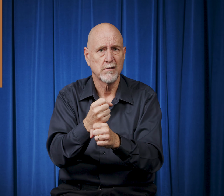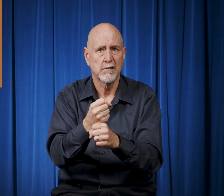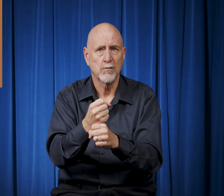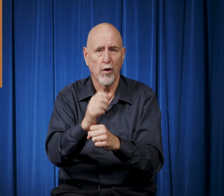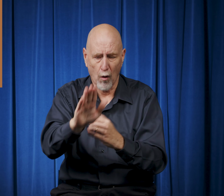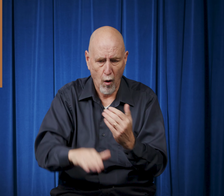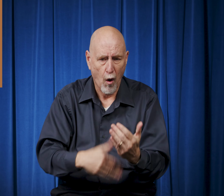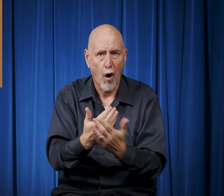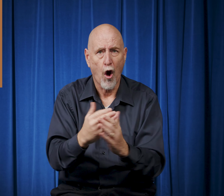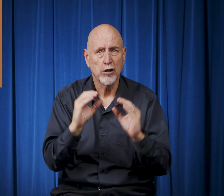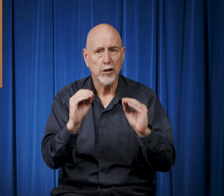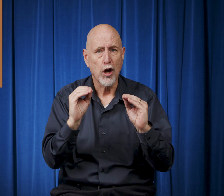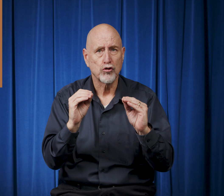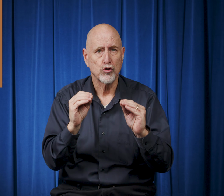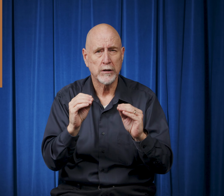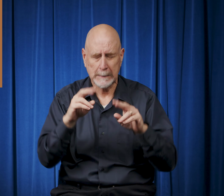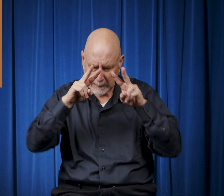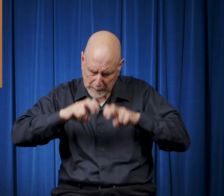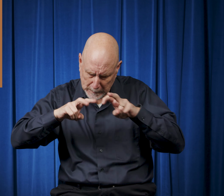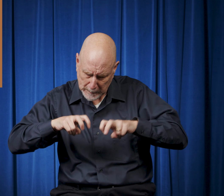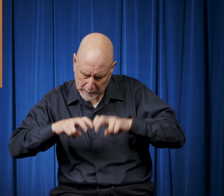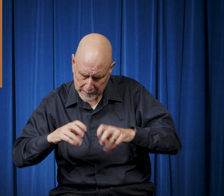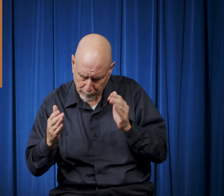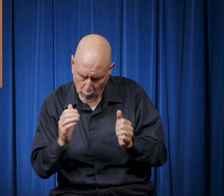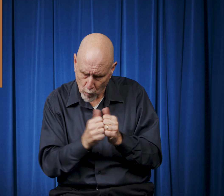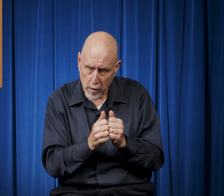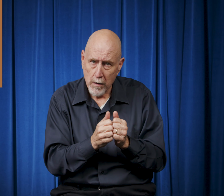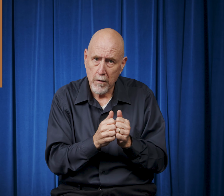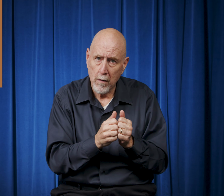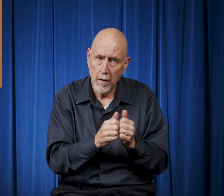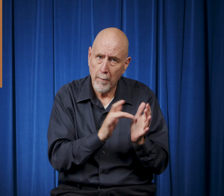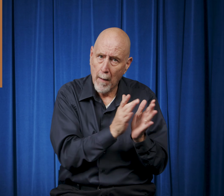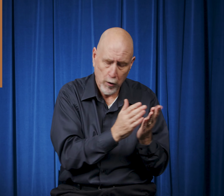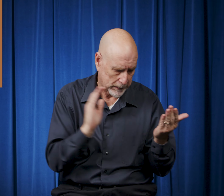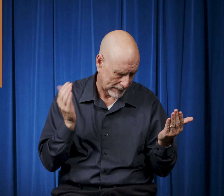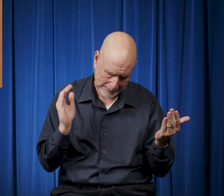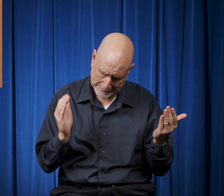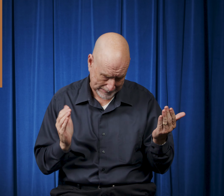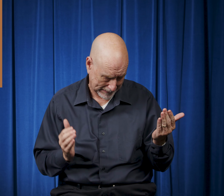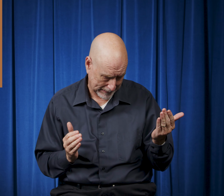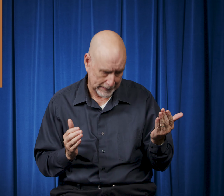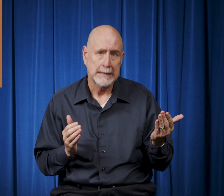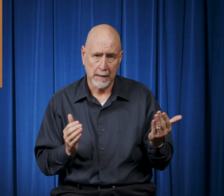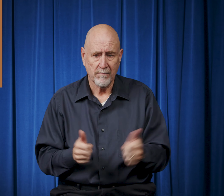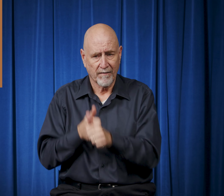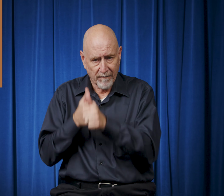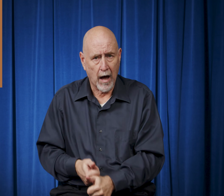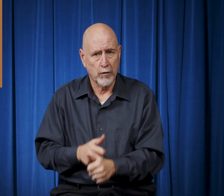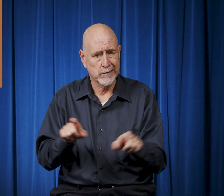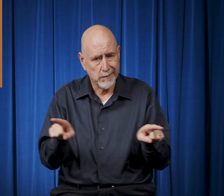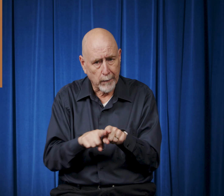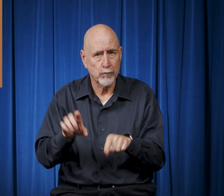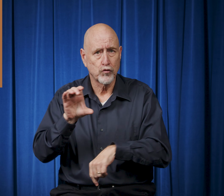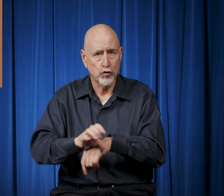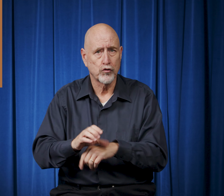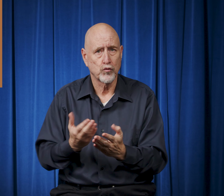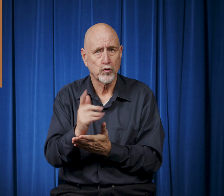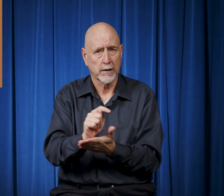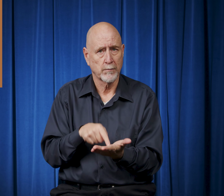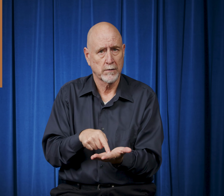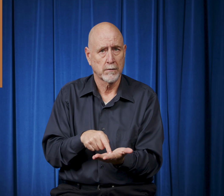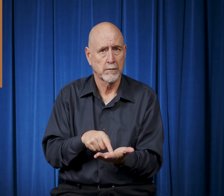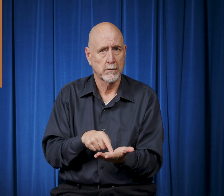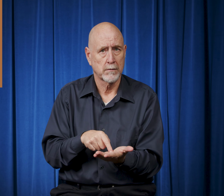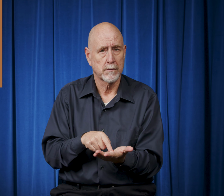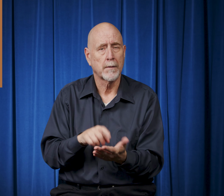aspect of doctrine being scrutinized and compared with the Bible to bring us back to the original. And this is based